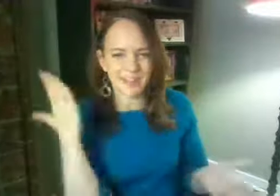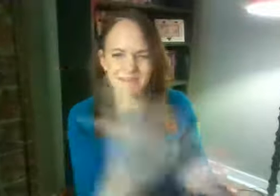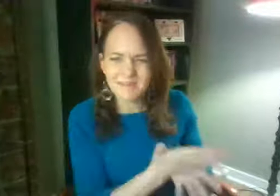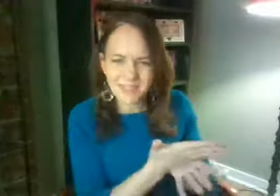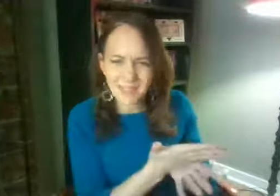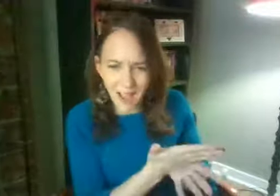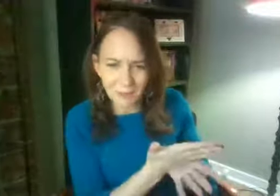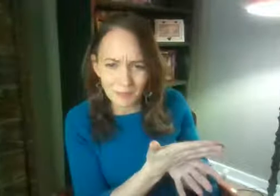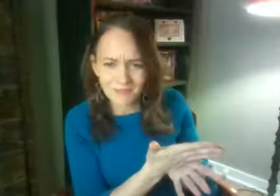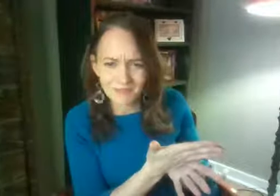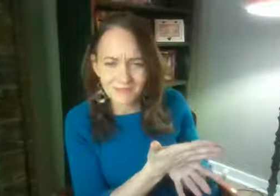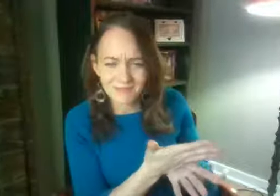like, stop.